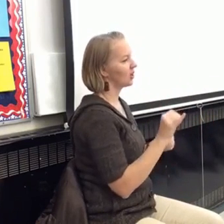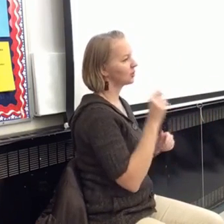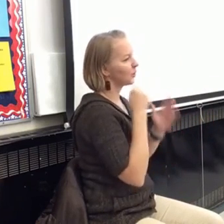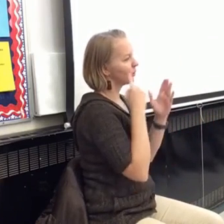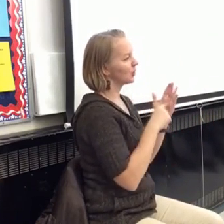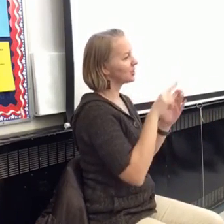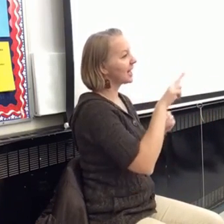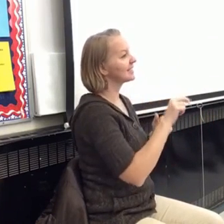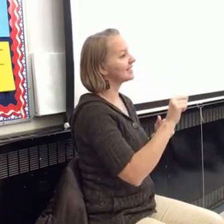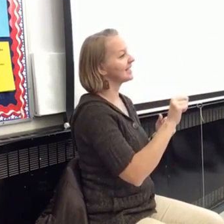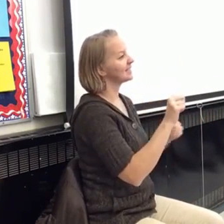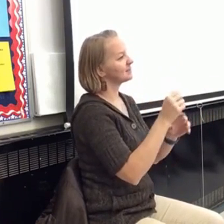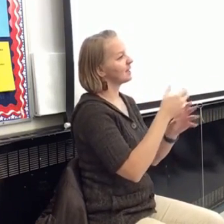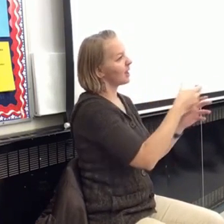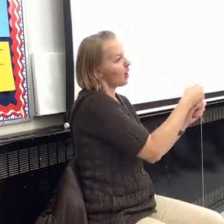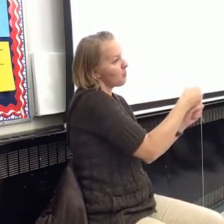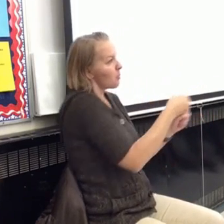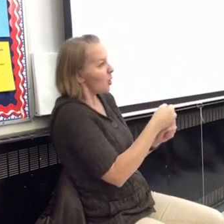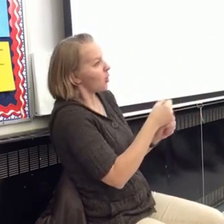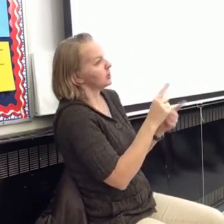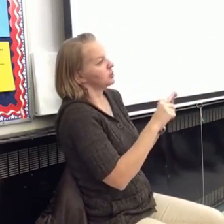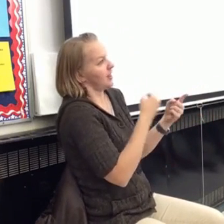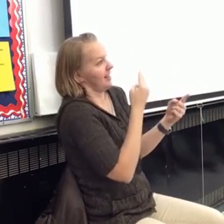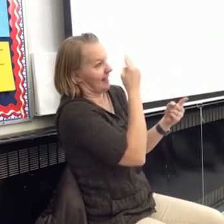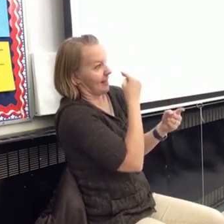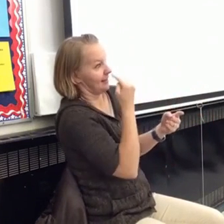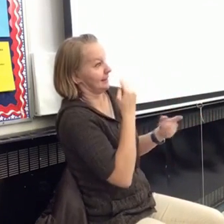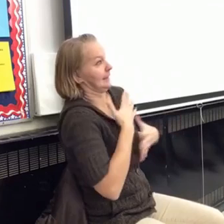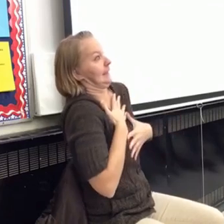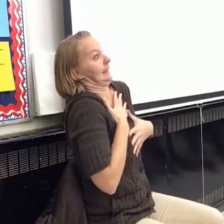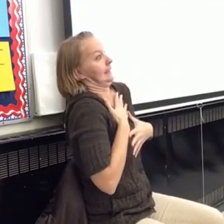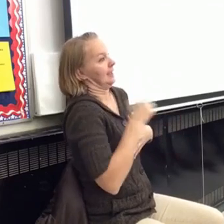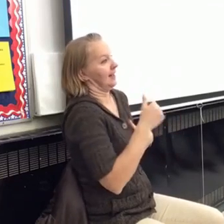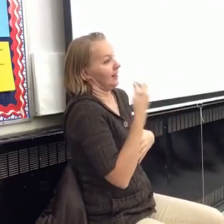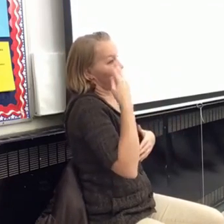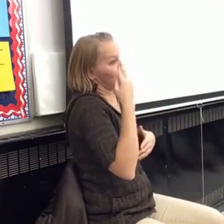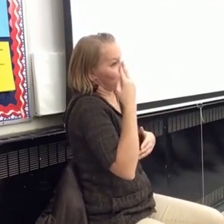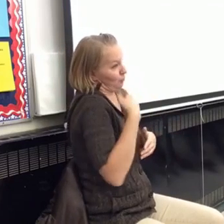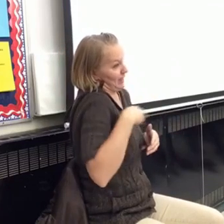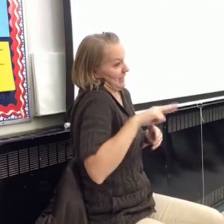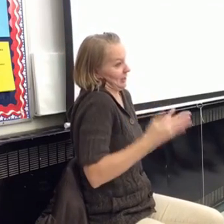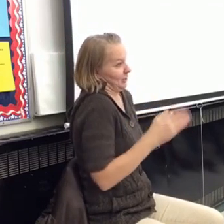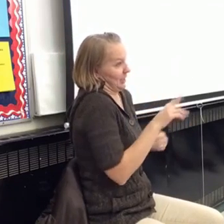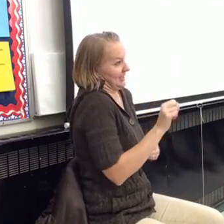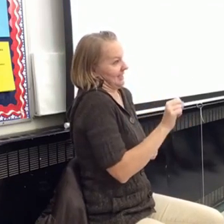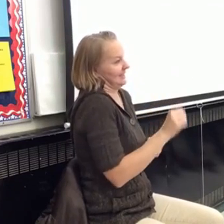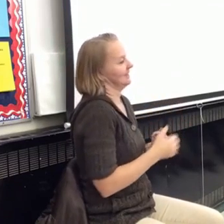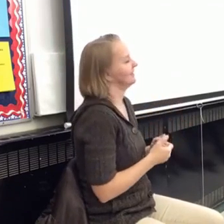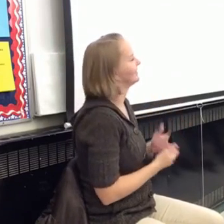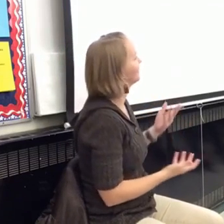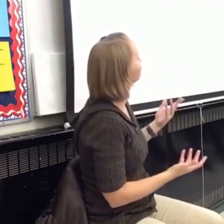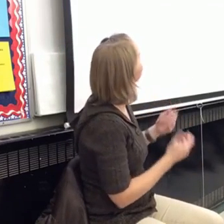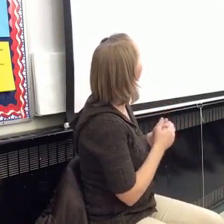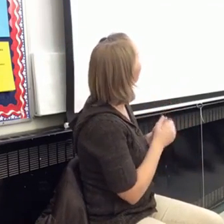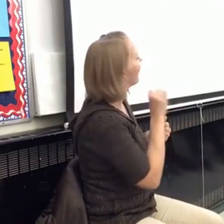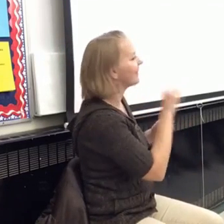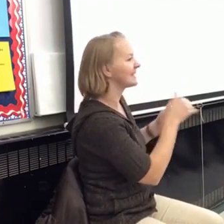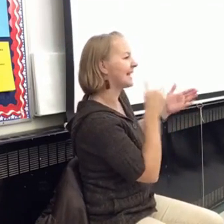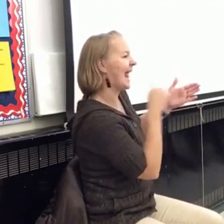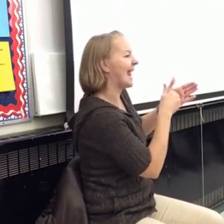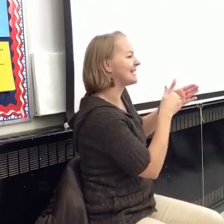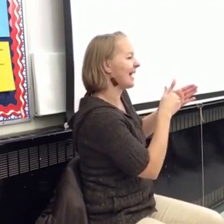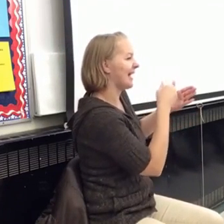States is being pulled into the Catholics. Gasp. Another religion in the United States. Okay? So, this is one of those